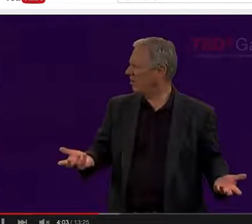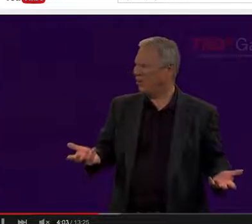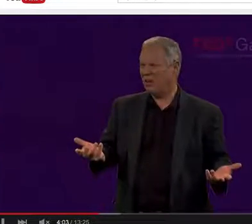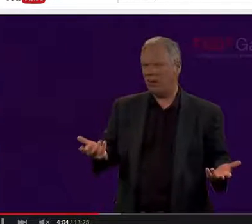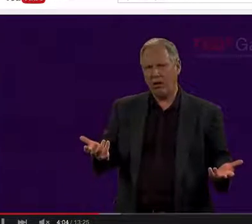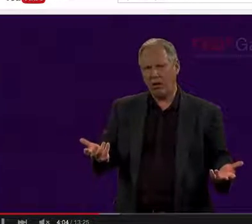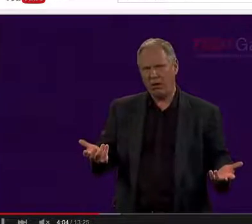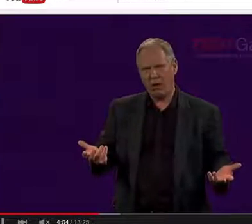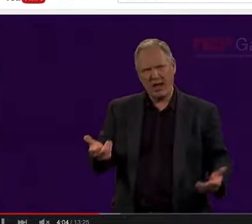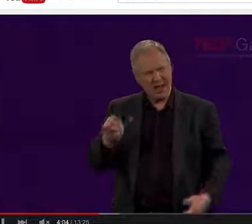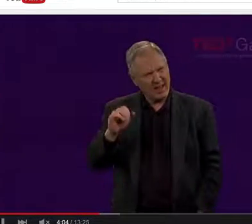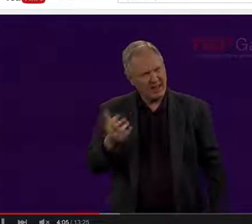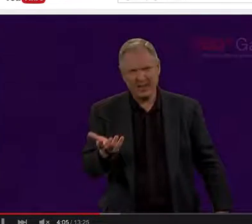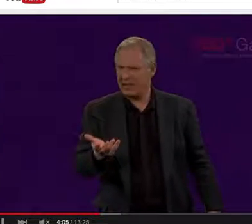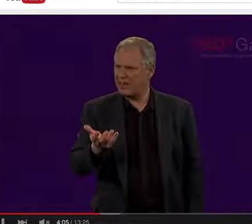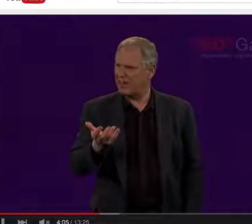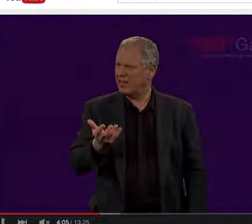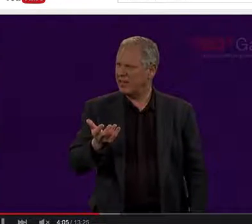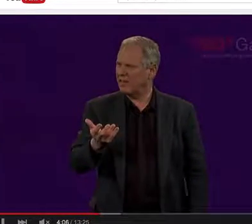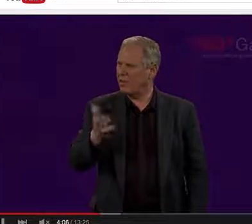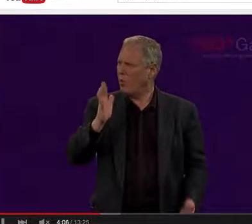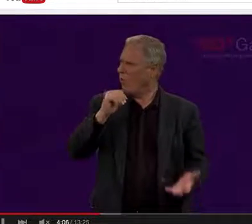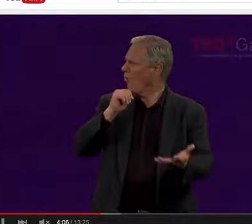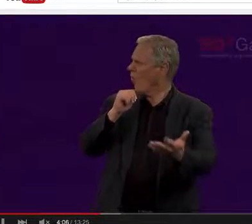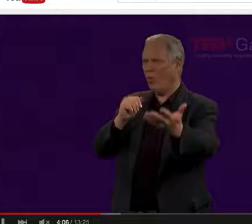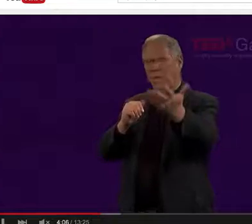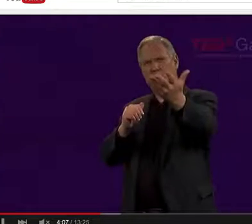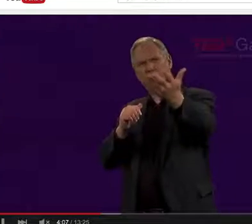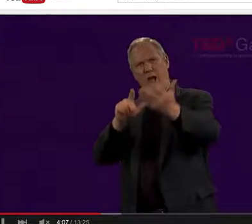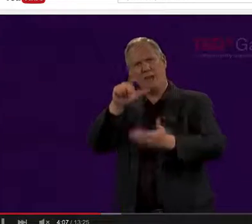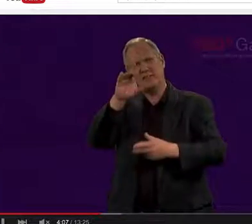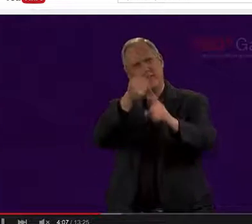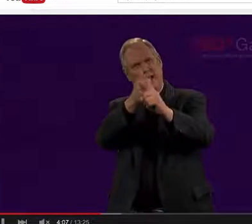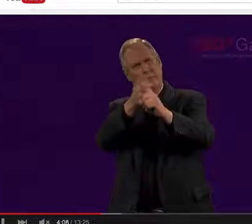So everybody tells him, once he steps in, he should move out of the way.